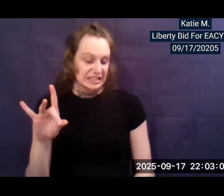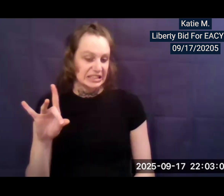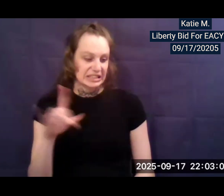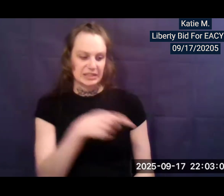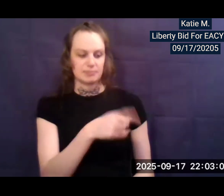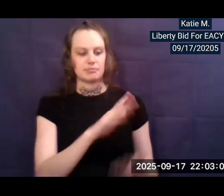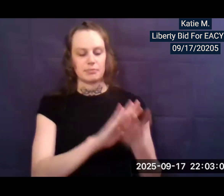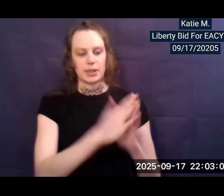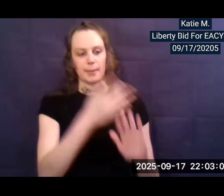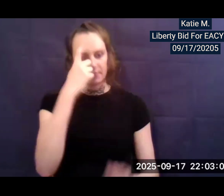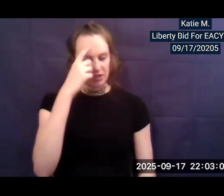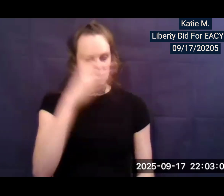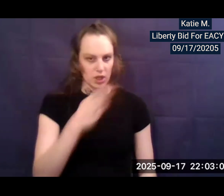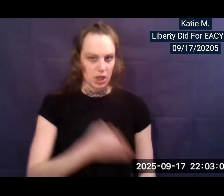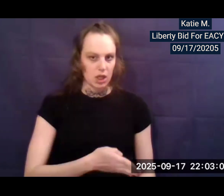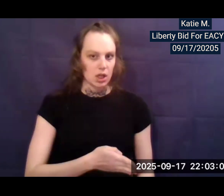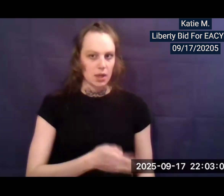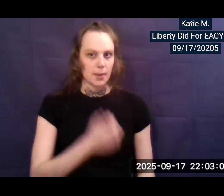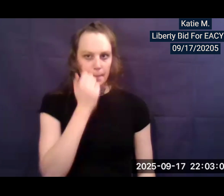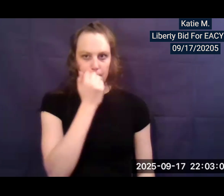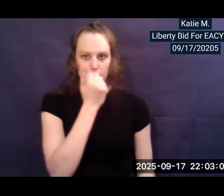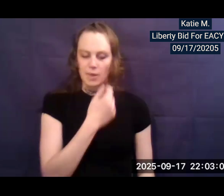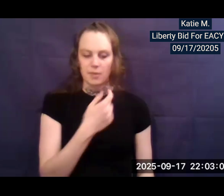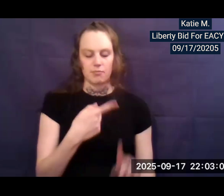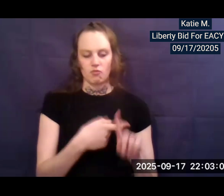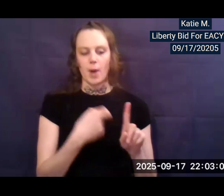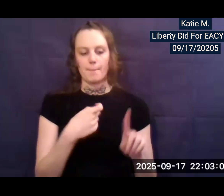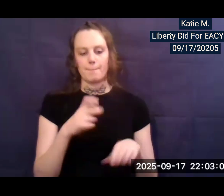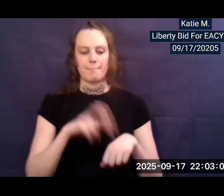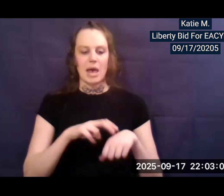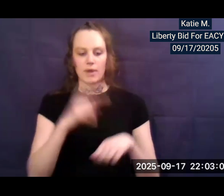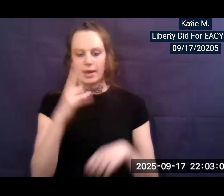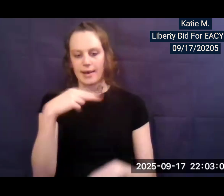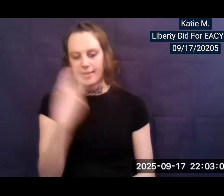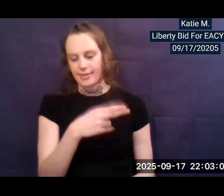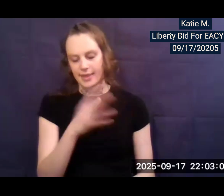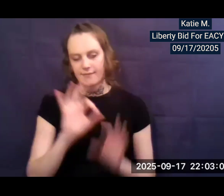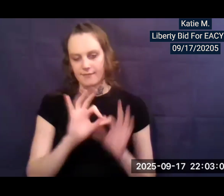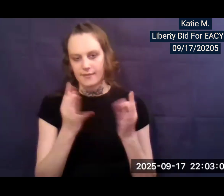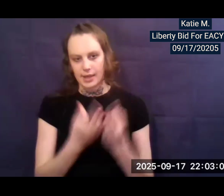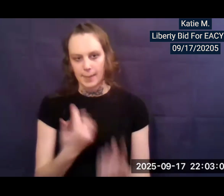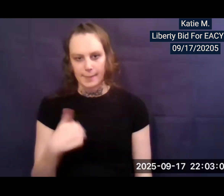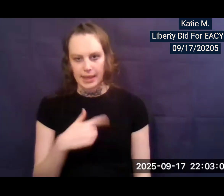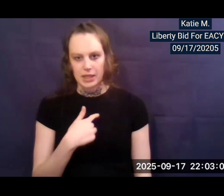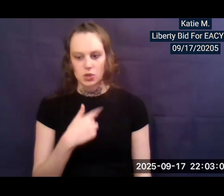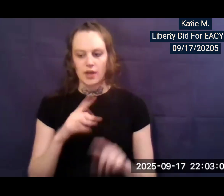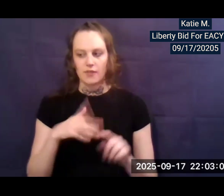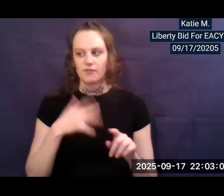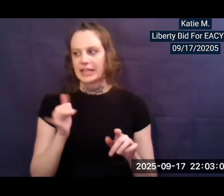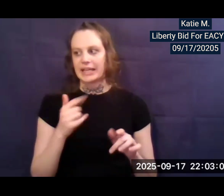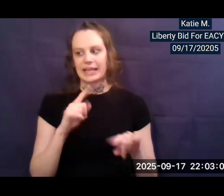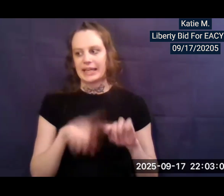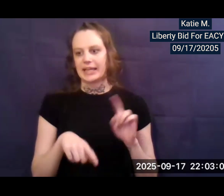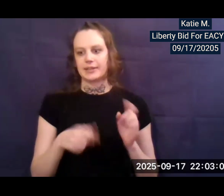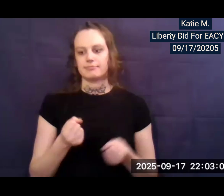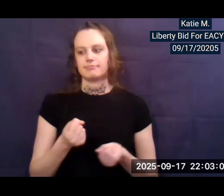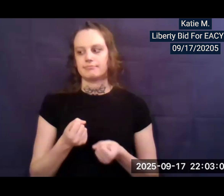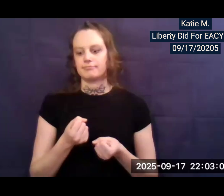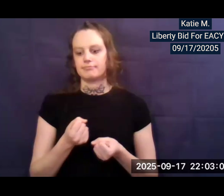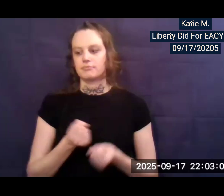I was very in an Irish Catholic family, so I couldn't say any. I felt like I couldn't like talk to anyone about this. Like friends, I would tell like one or two